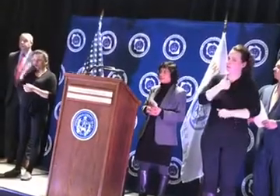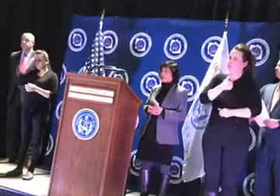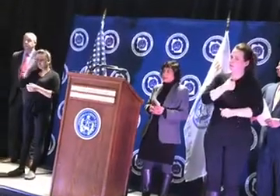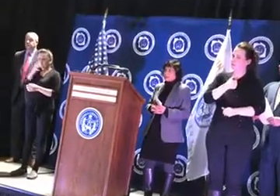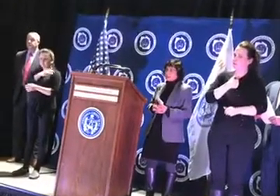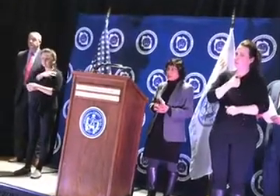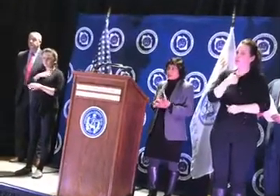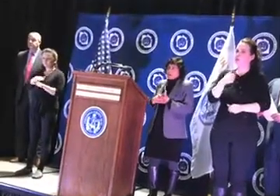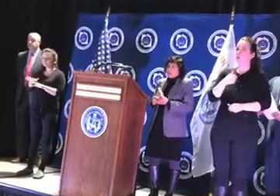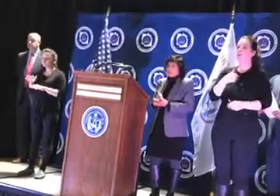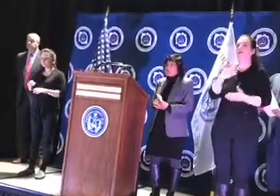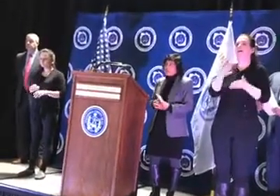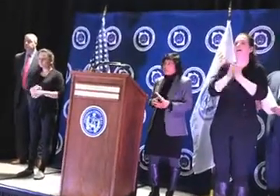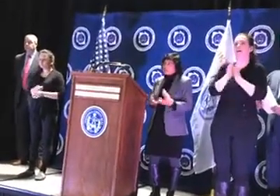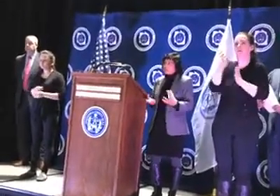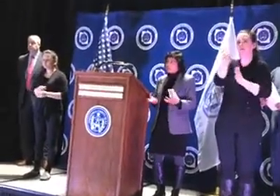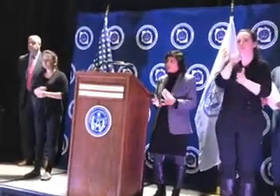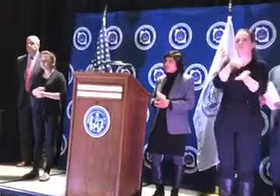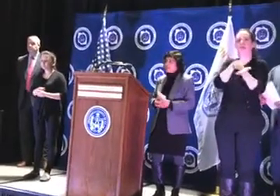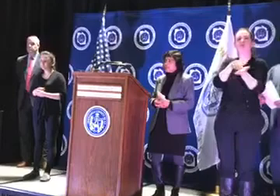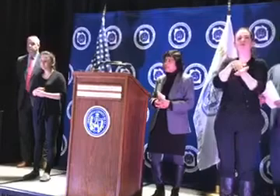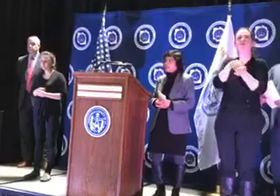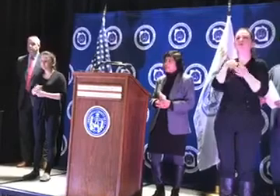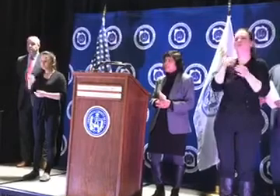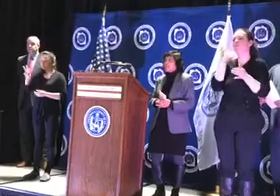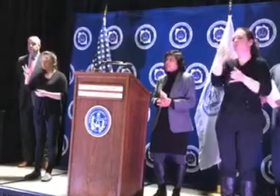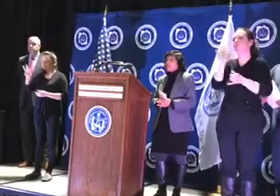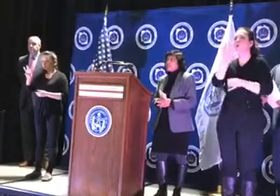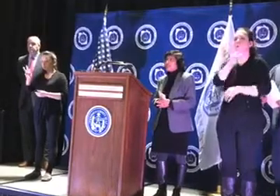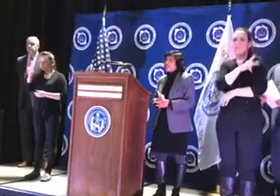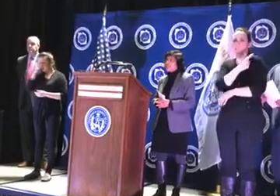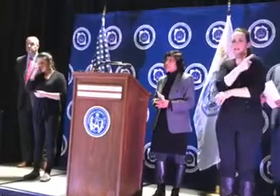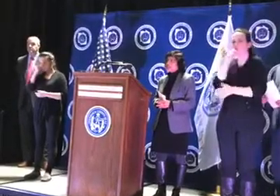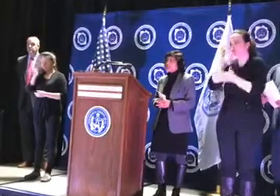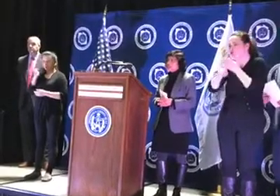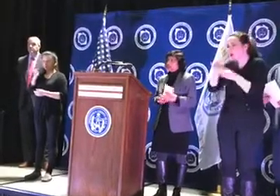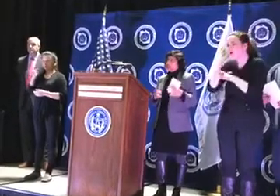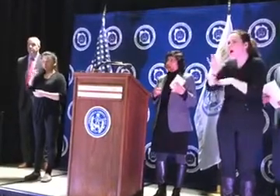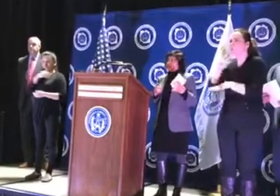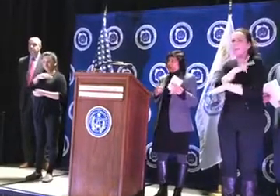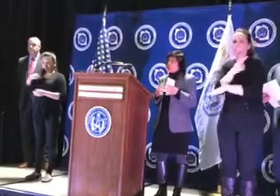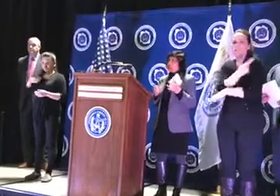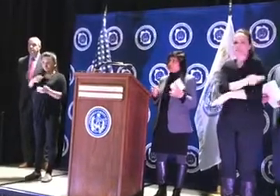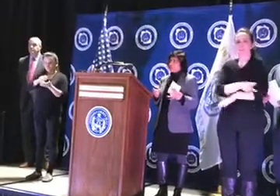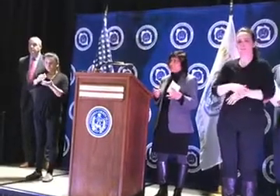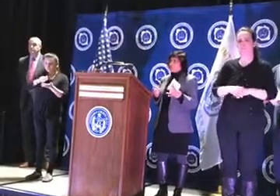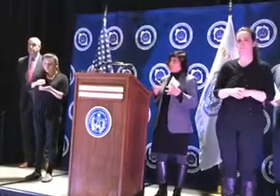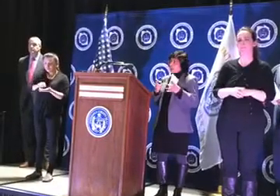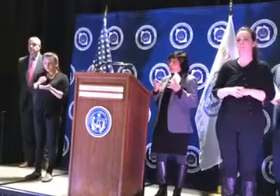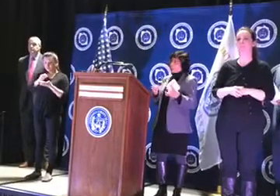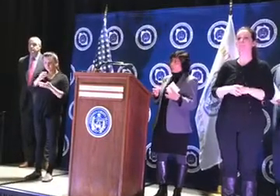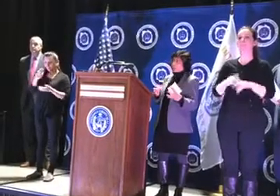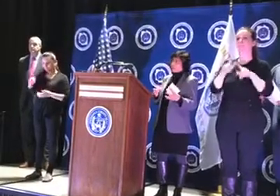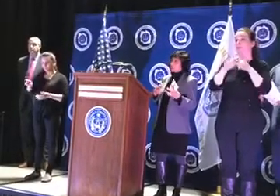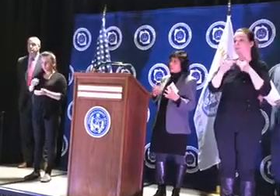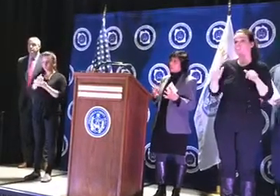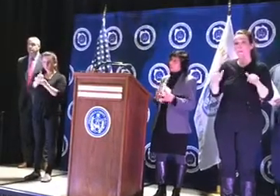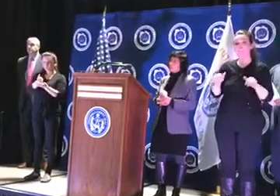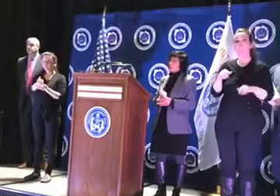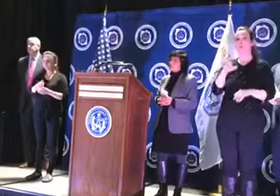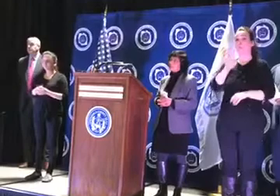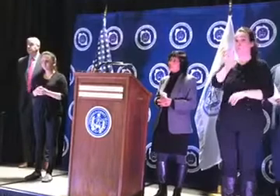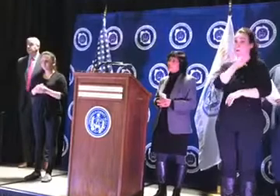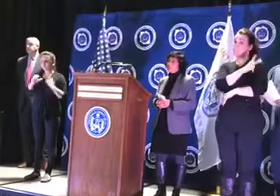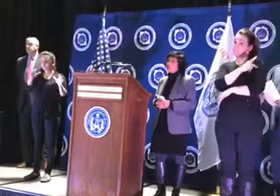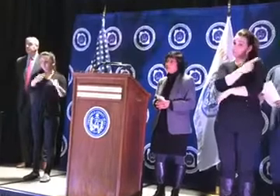and I'm proud to be representing that community, but at the same time, their patient, they are there. I think they are going